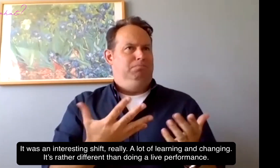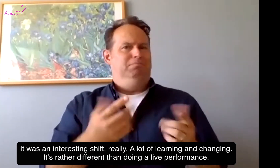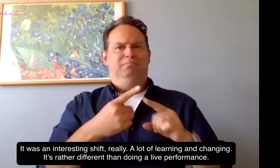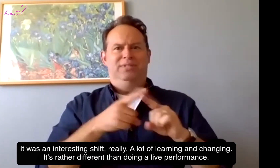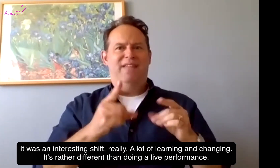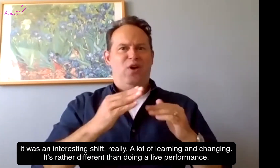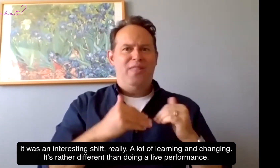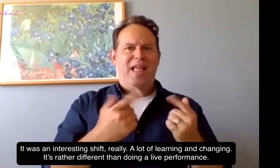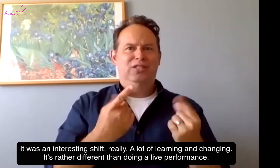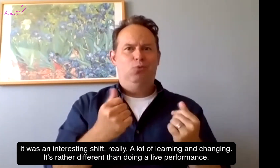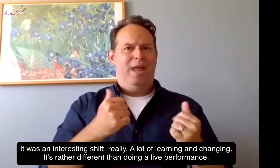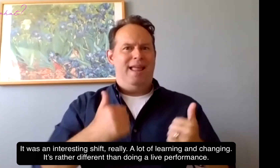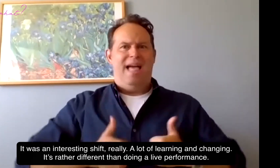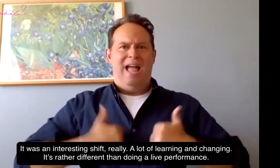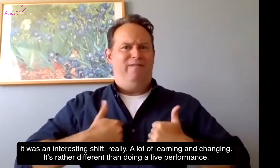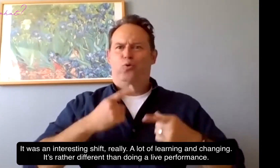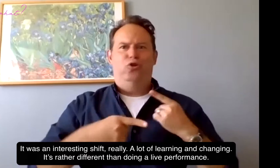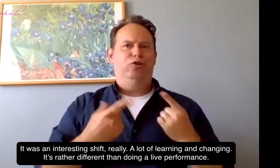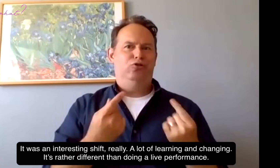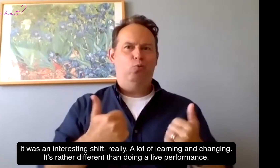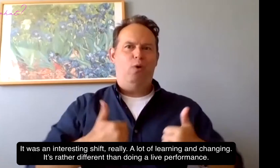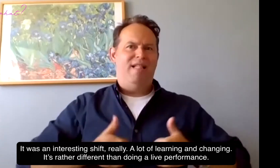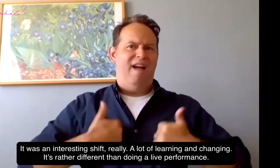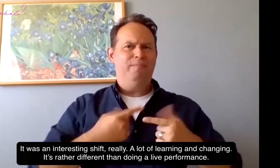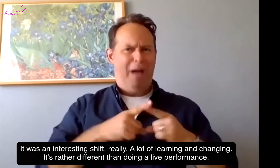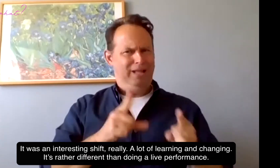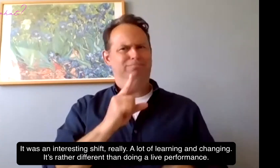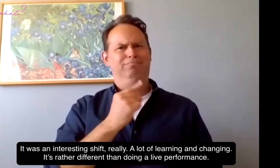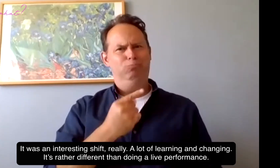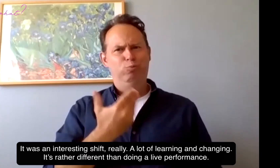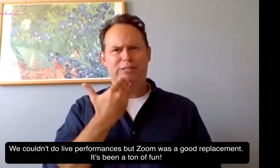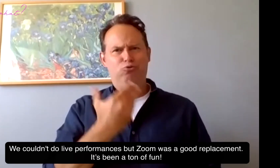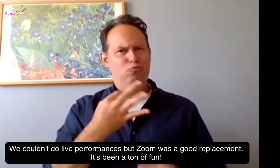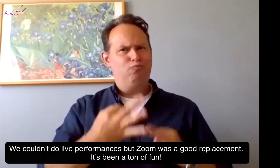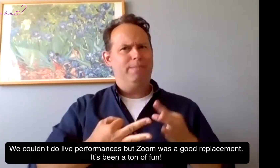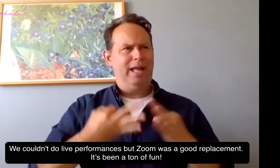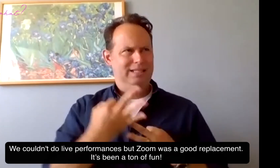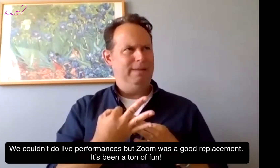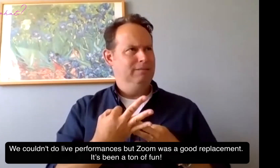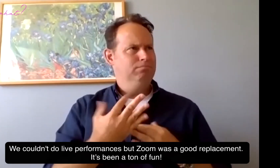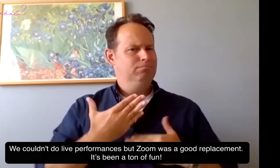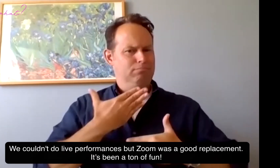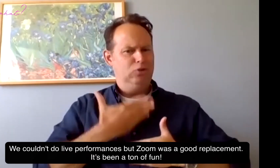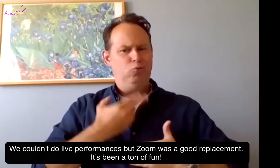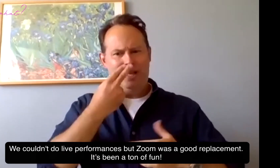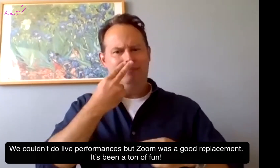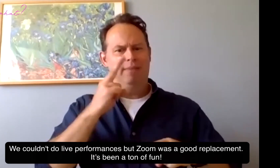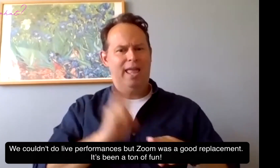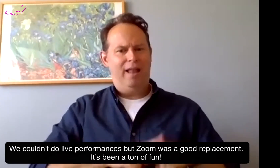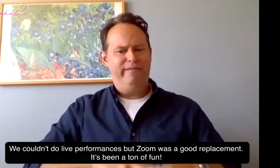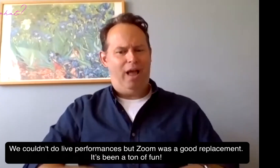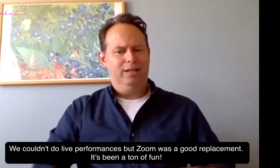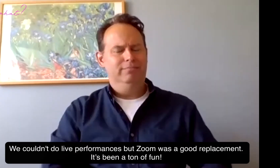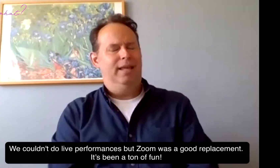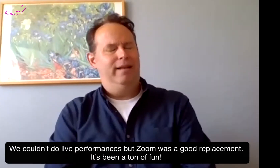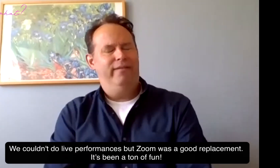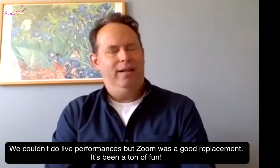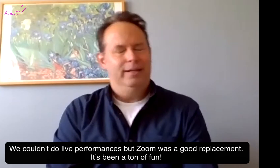It's rather different than doing a live performance. We couldn't do live performances, but Zoom was a good replacement. It's been a ton of fun.